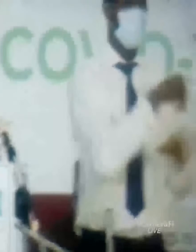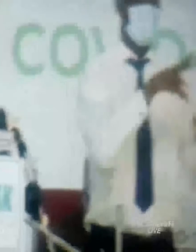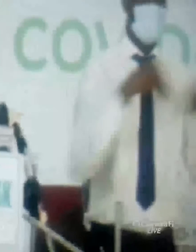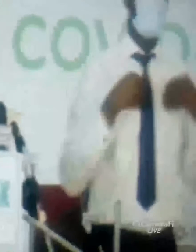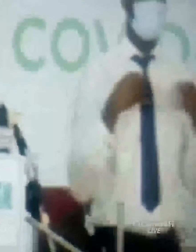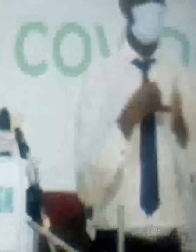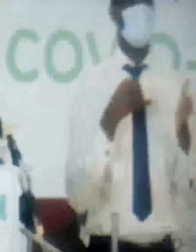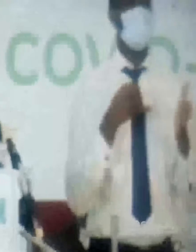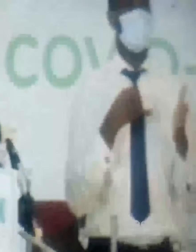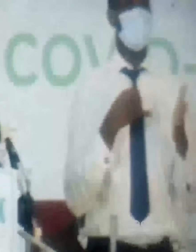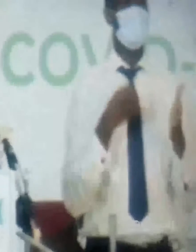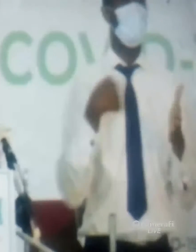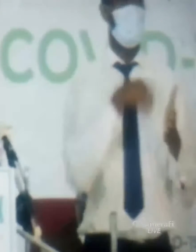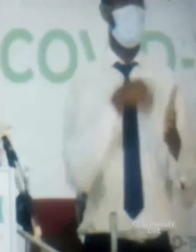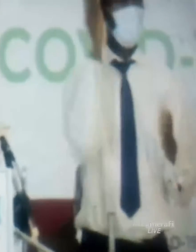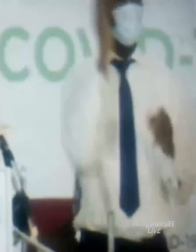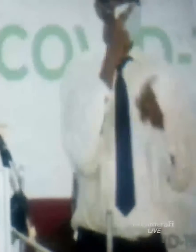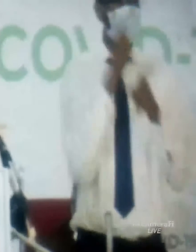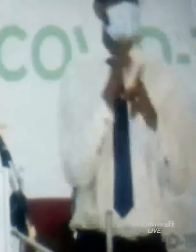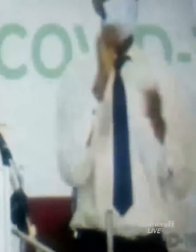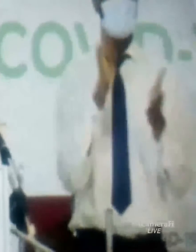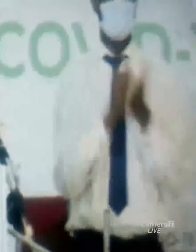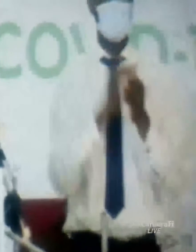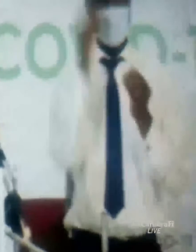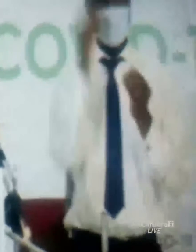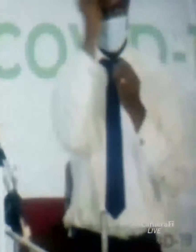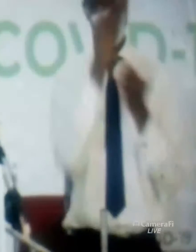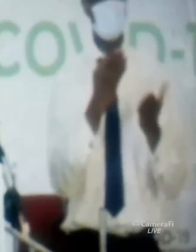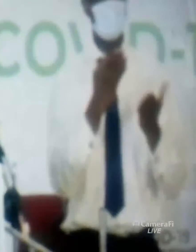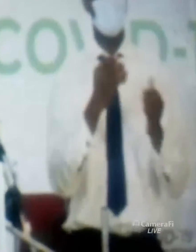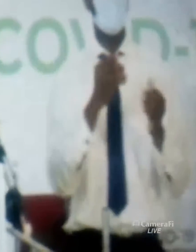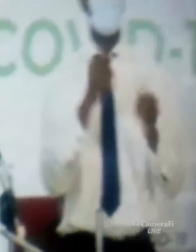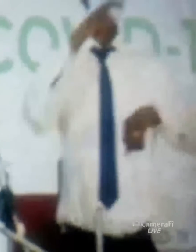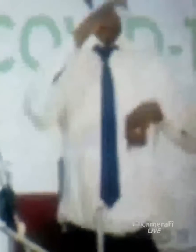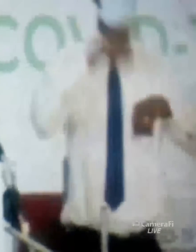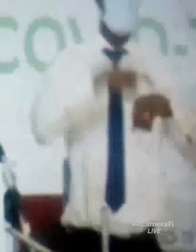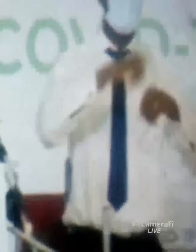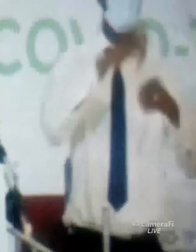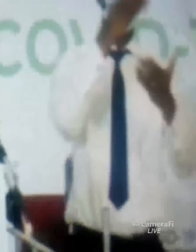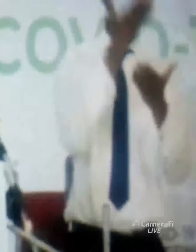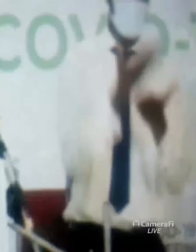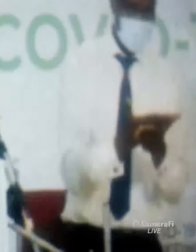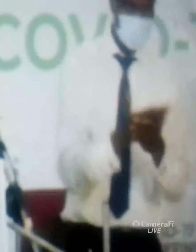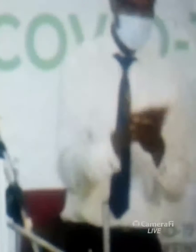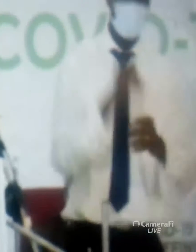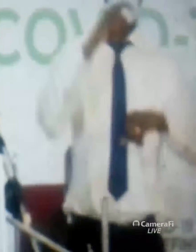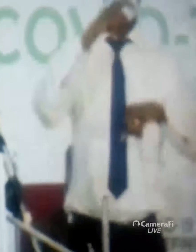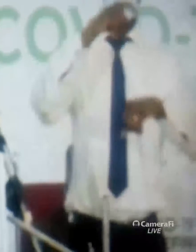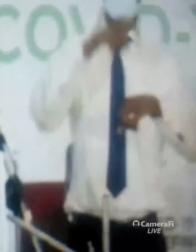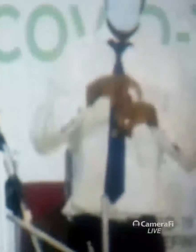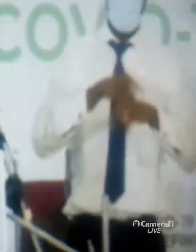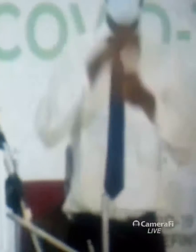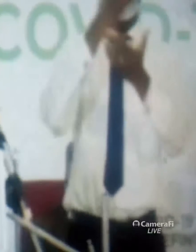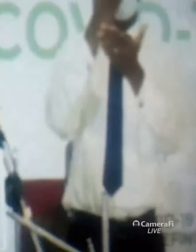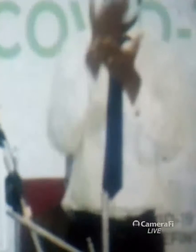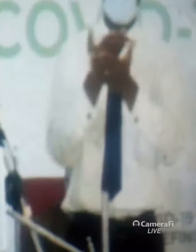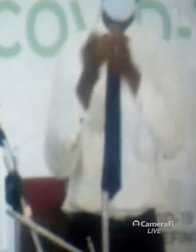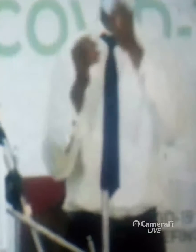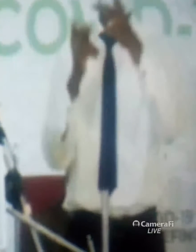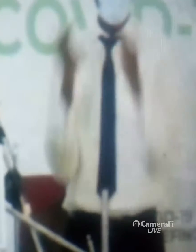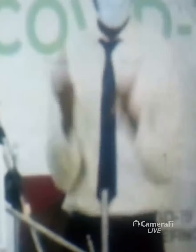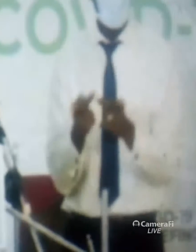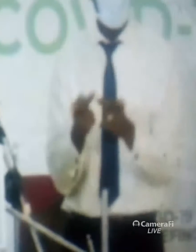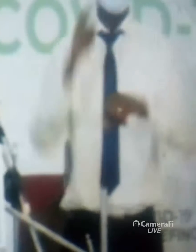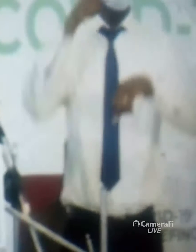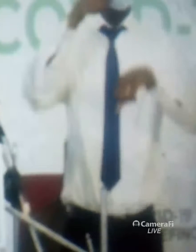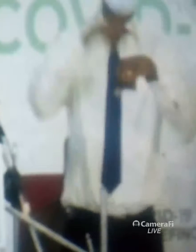there's close monitoring of when the vaccine arrives and when it gets deployed to the field. In